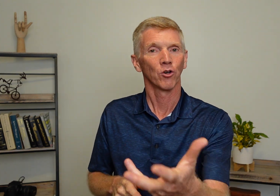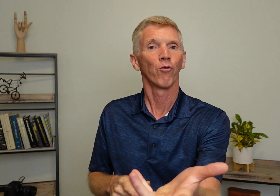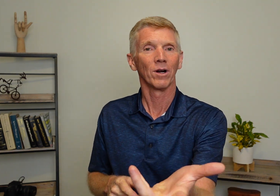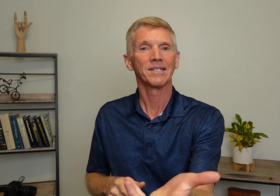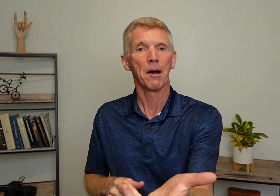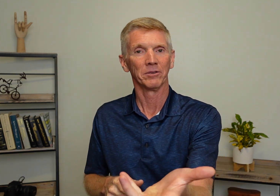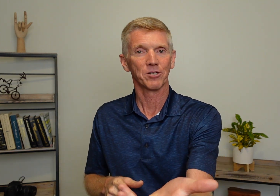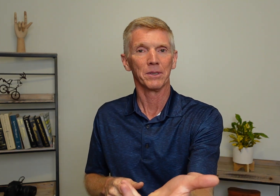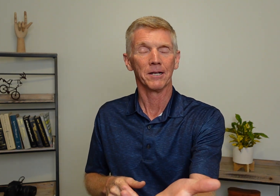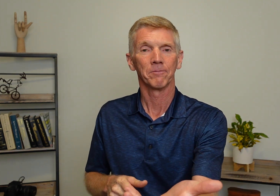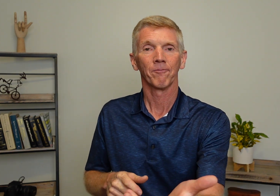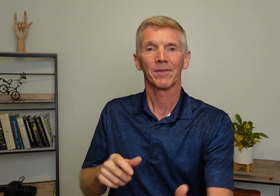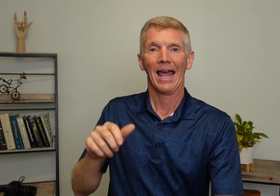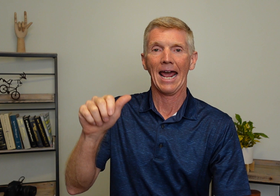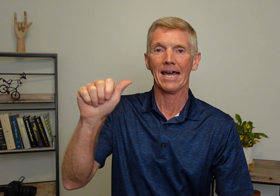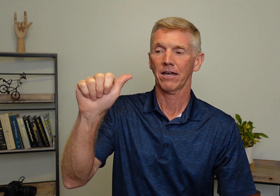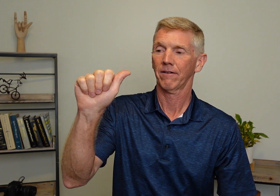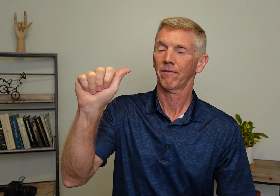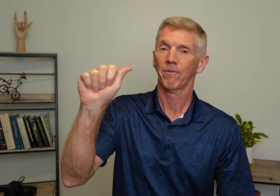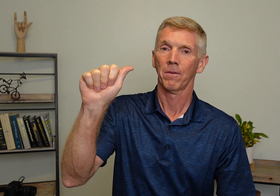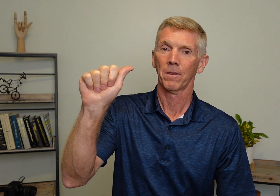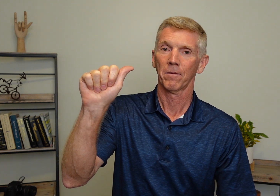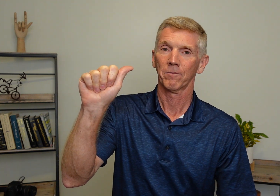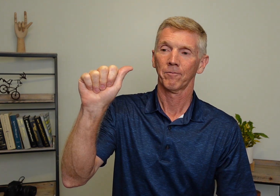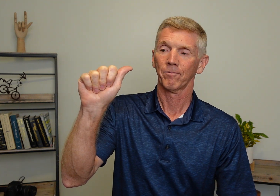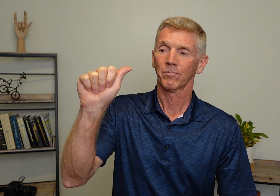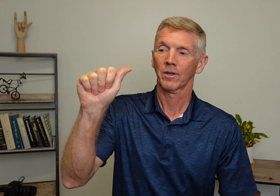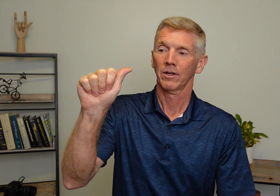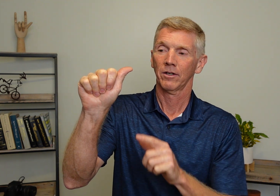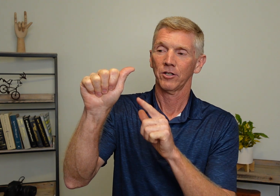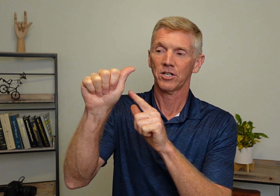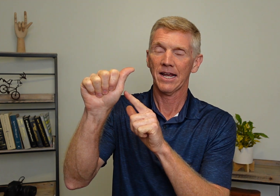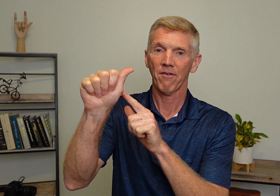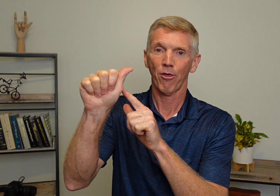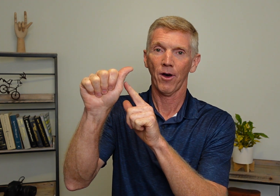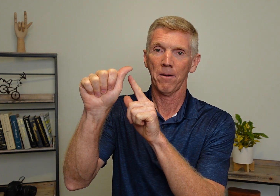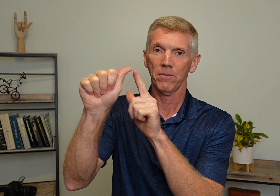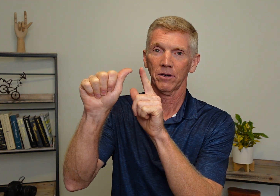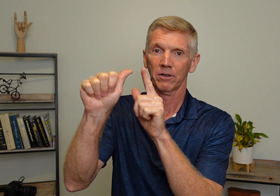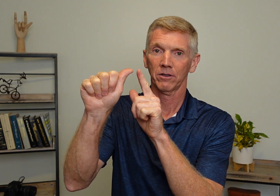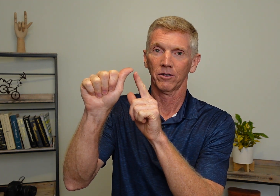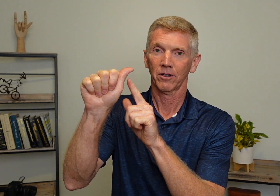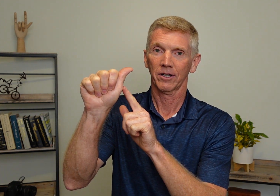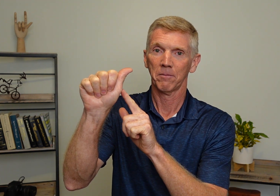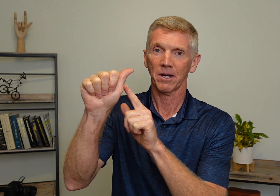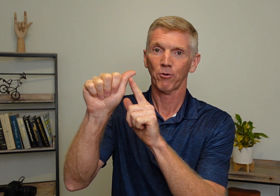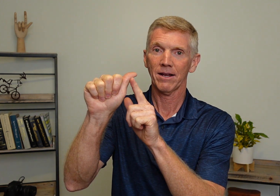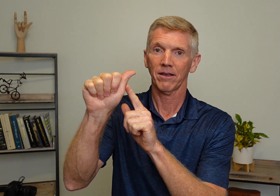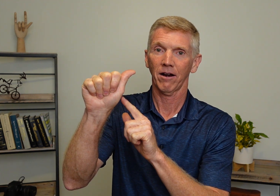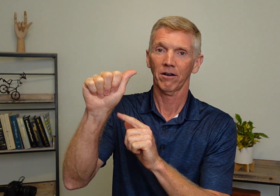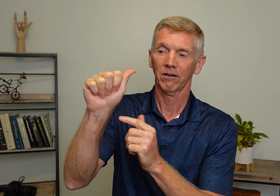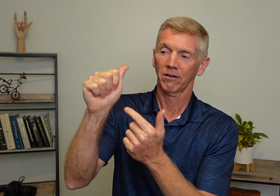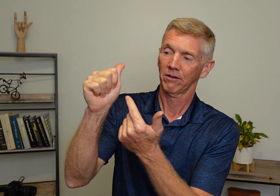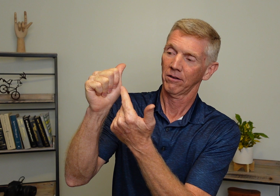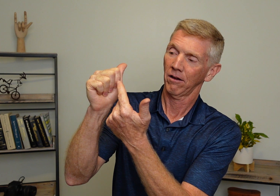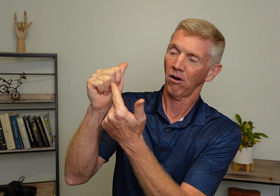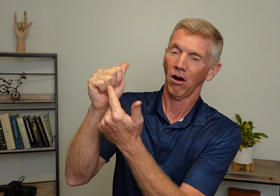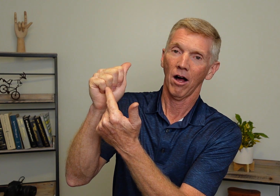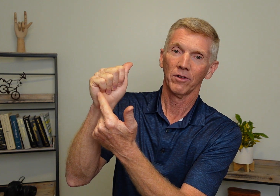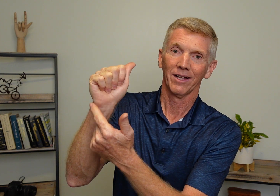for example, let's begin. A. Do you see how that thumb comes up right there? All the